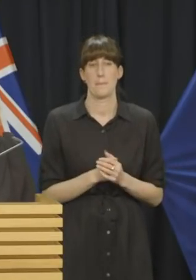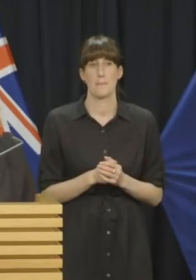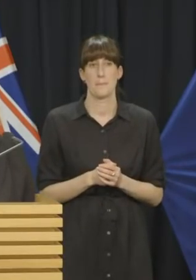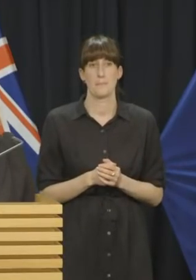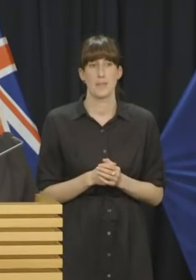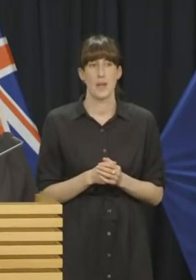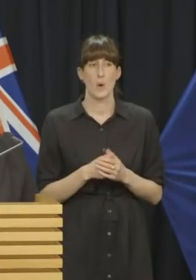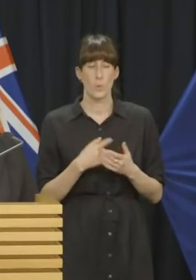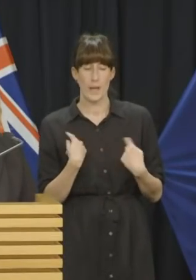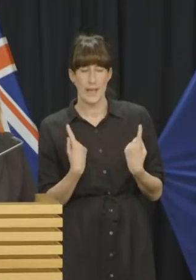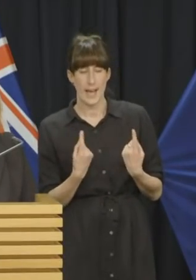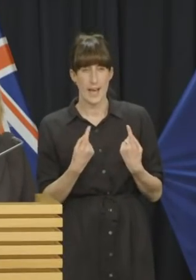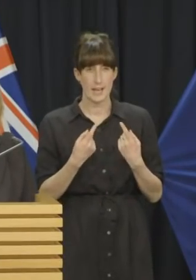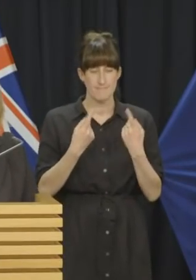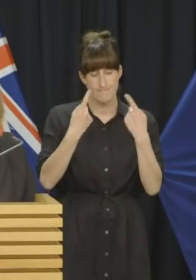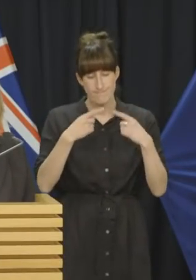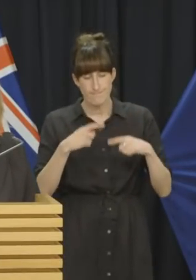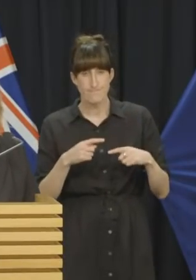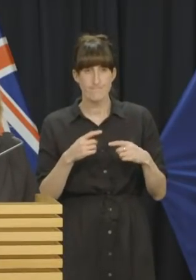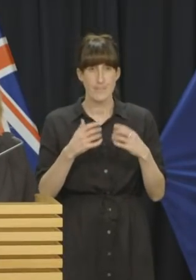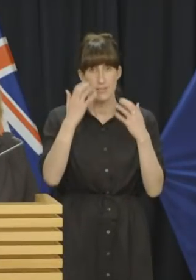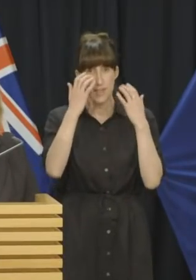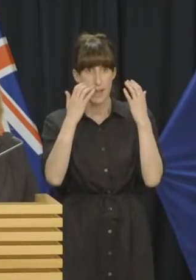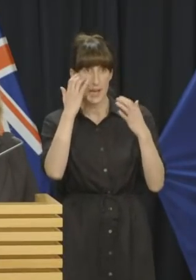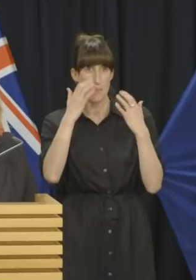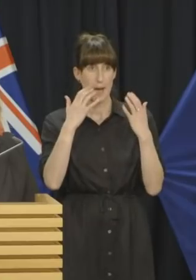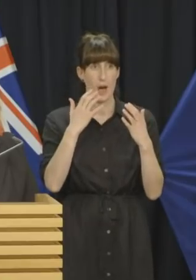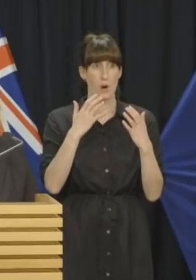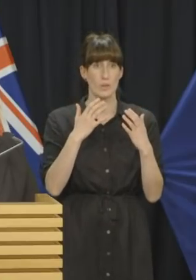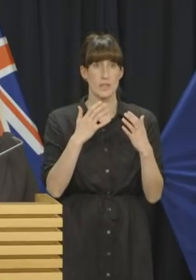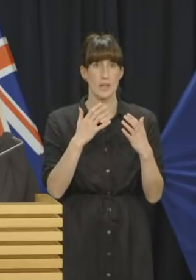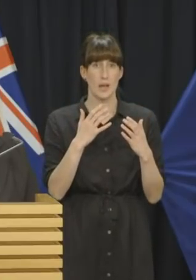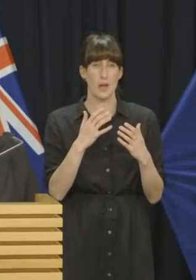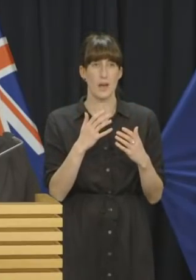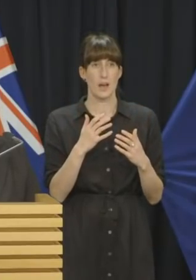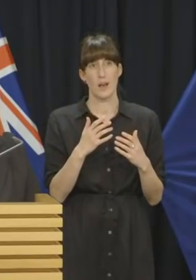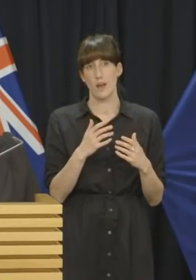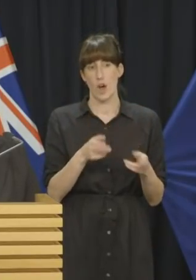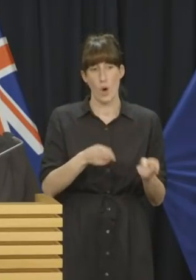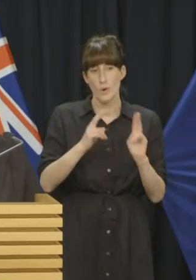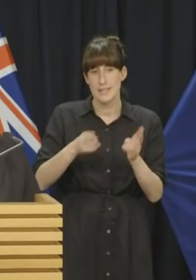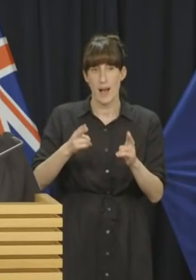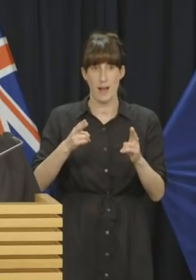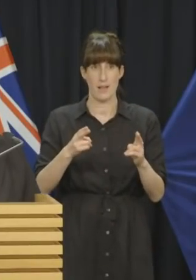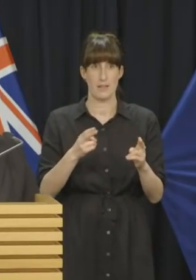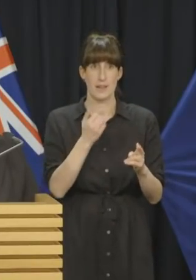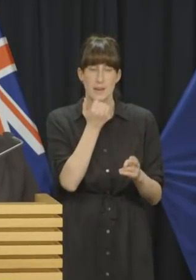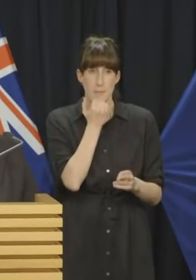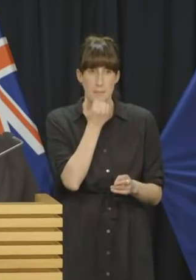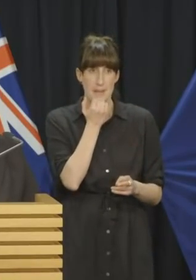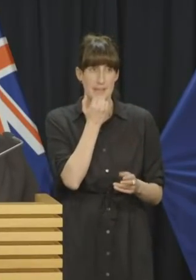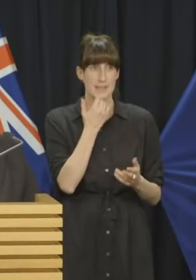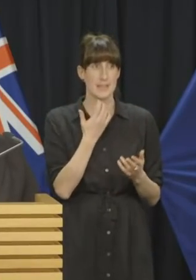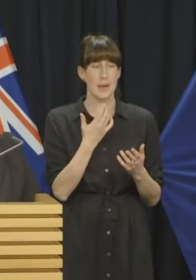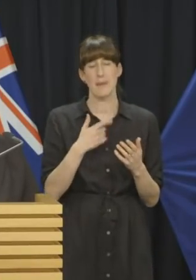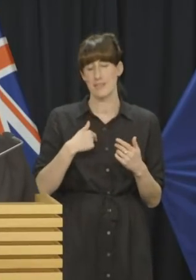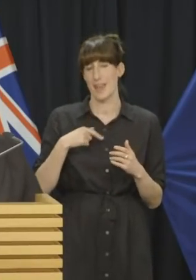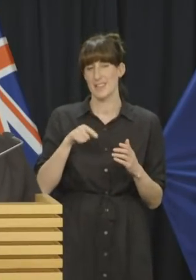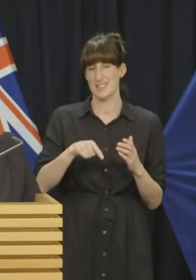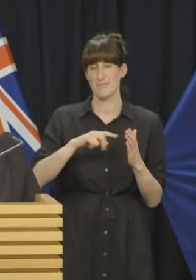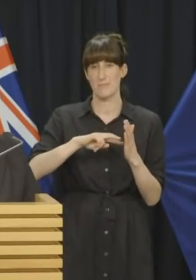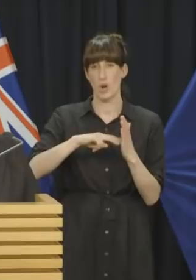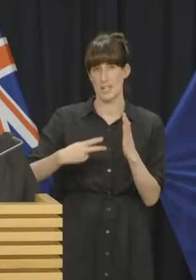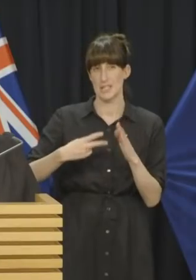what capacity might look like for any other economic categories, but that is obviously policy work that we need to work